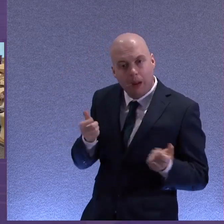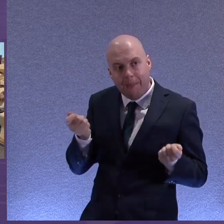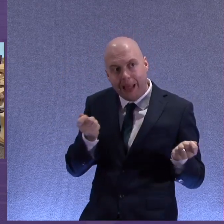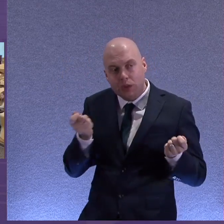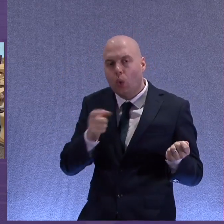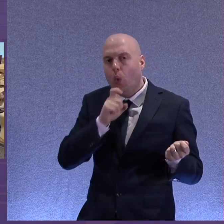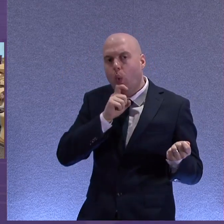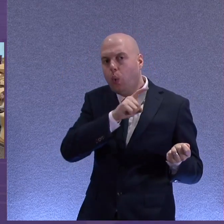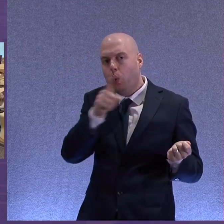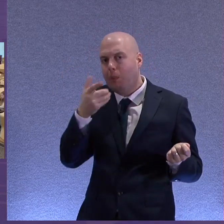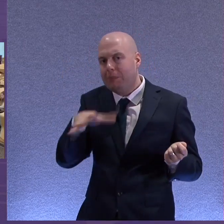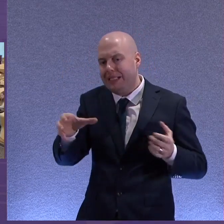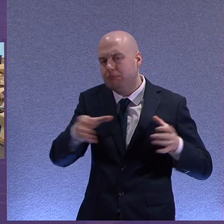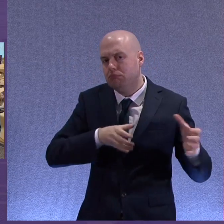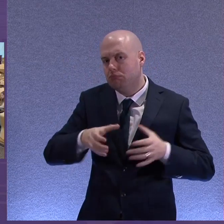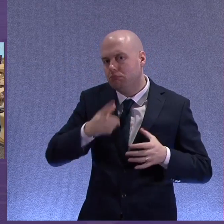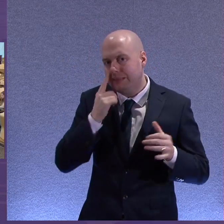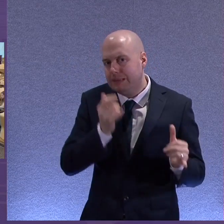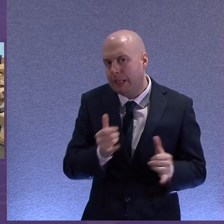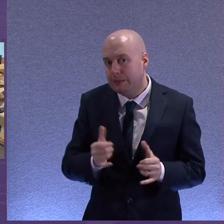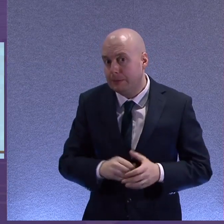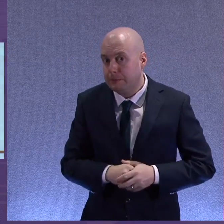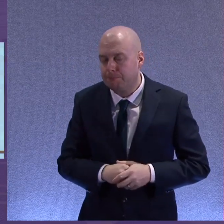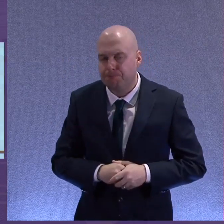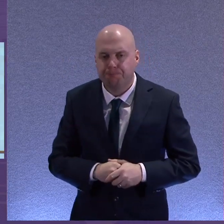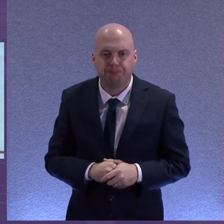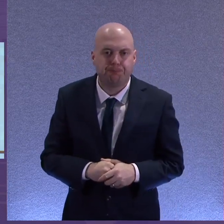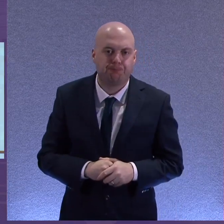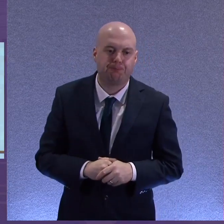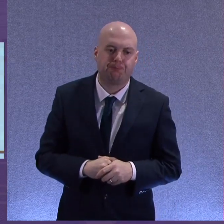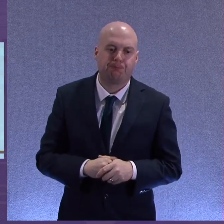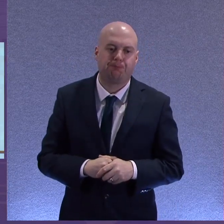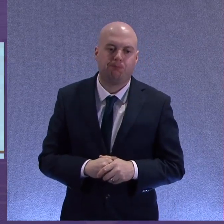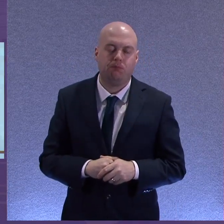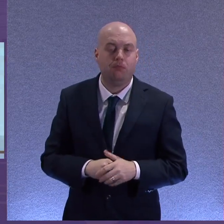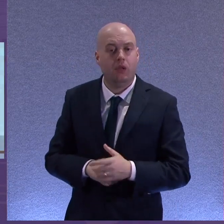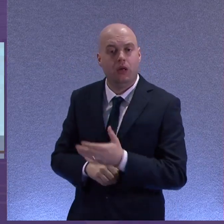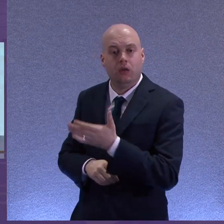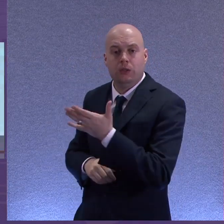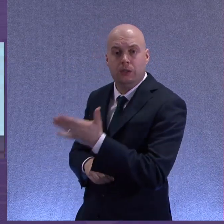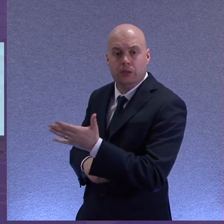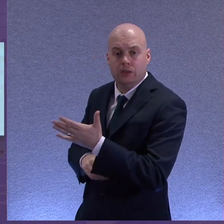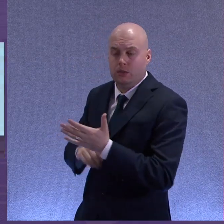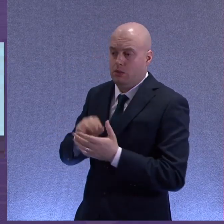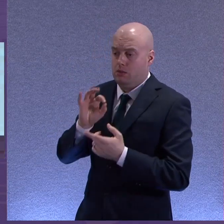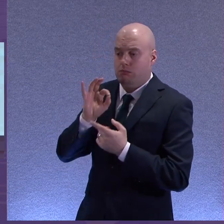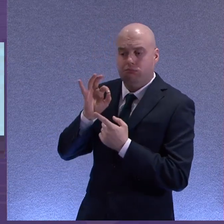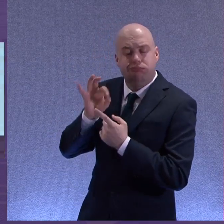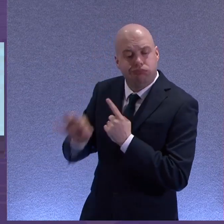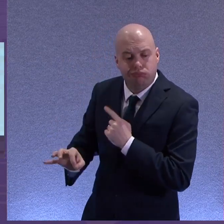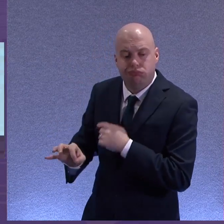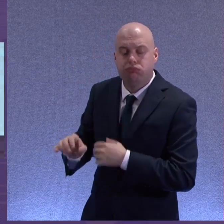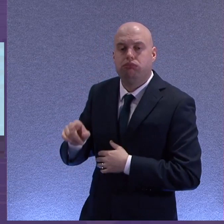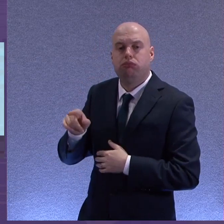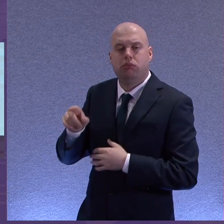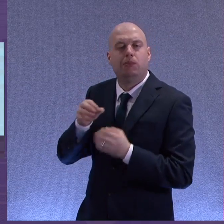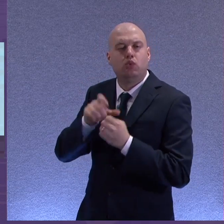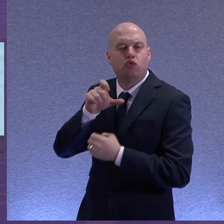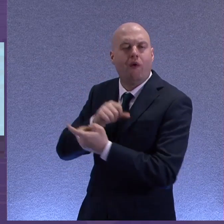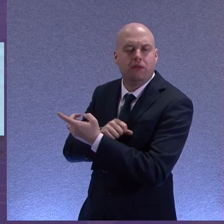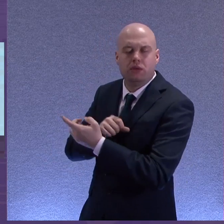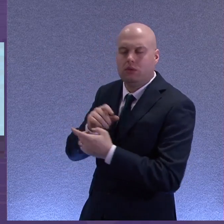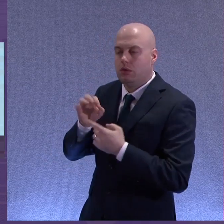to be followed by Alex Cole-Hamilton. Thank you, President Officer. I think this question is for the Cabinet Secretary for Transport. I wonder if he can help give advice to a